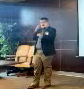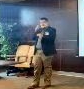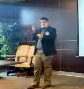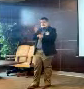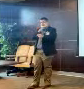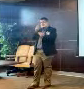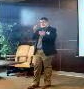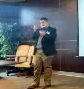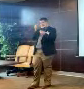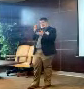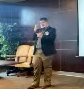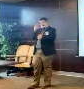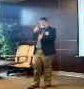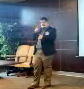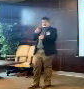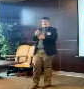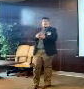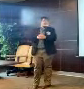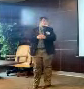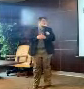at the data that we have.